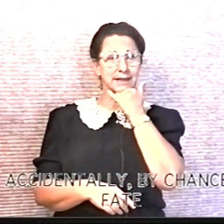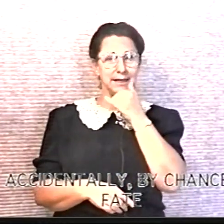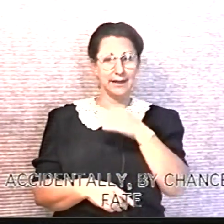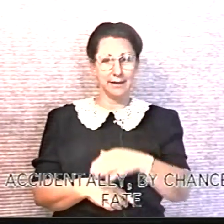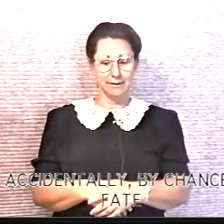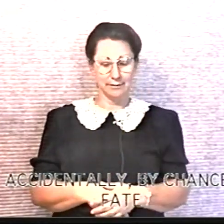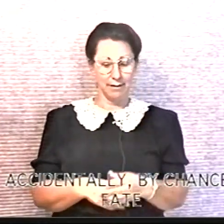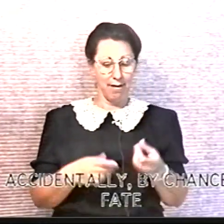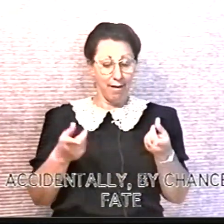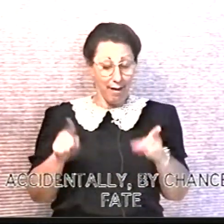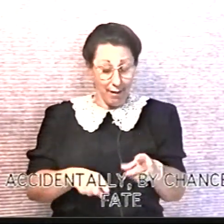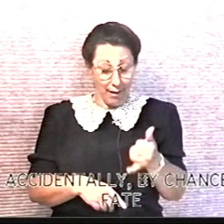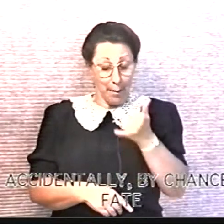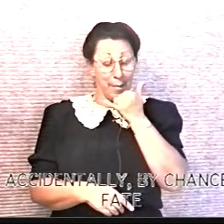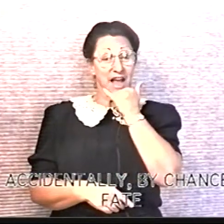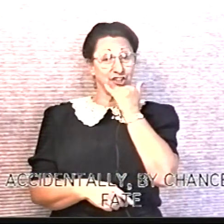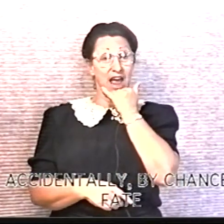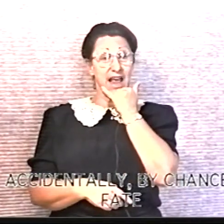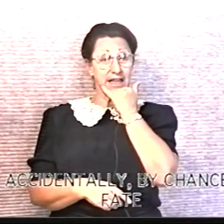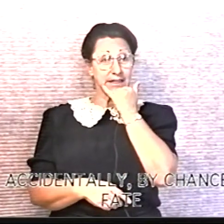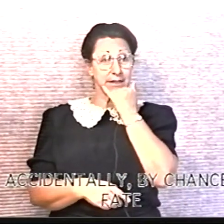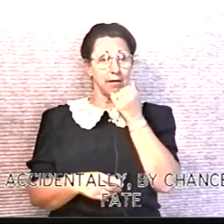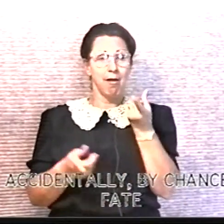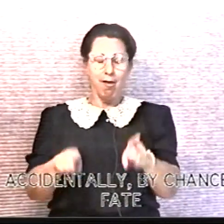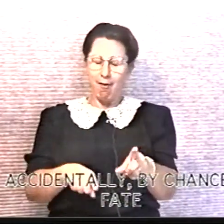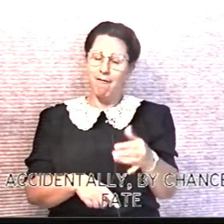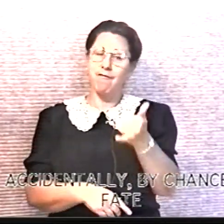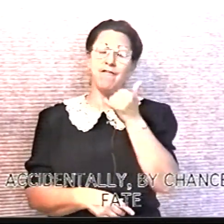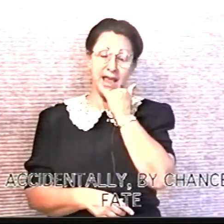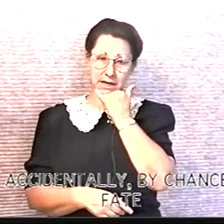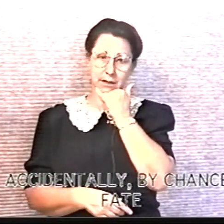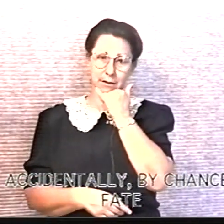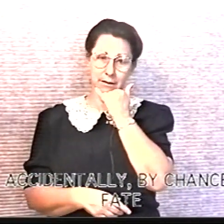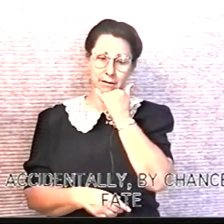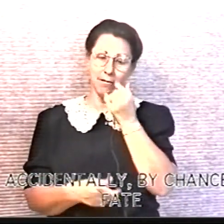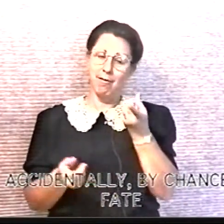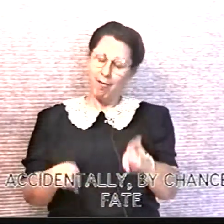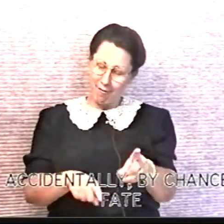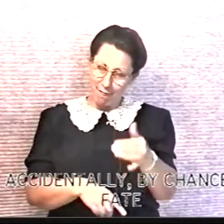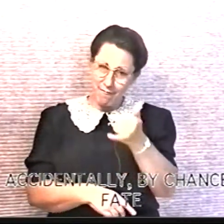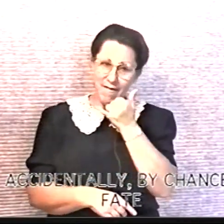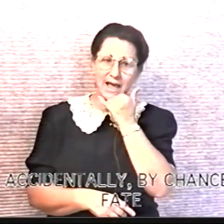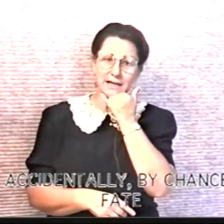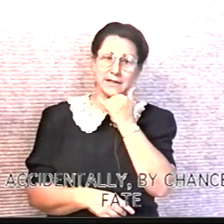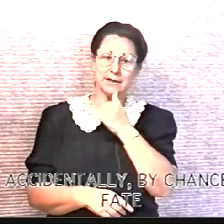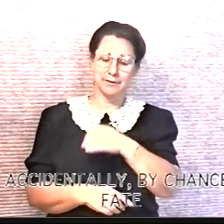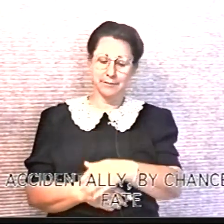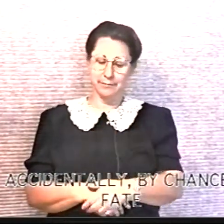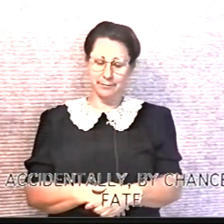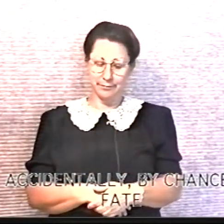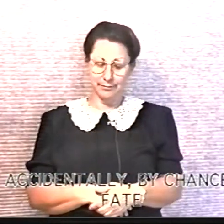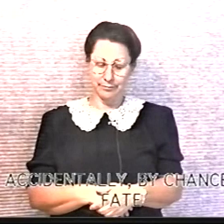accidentally. By chance, fate, fate.